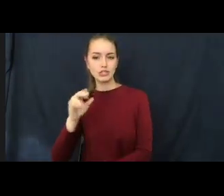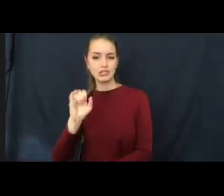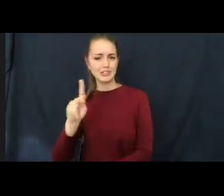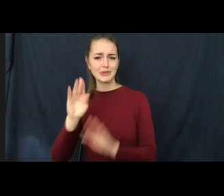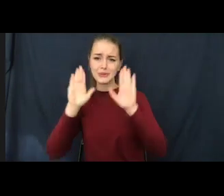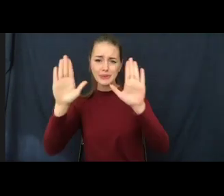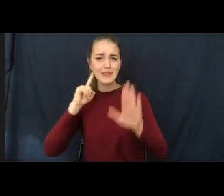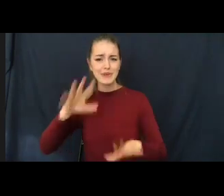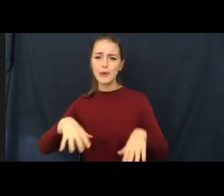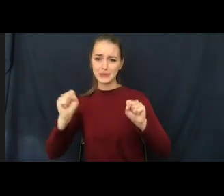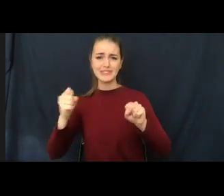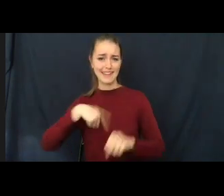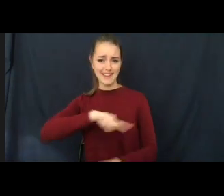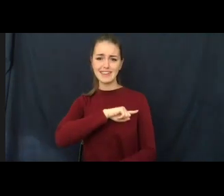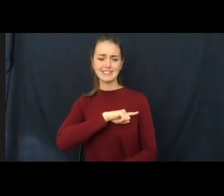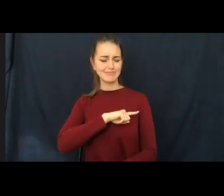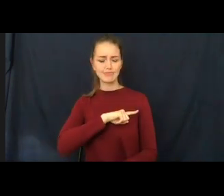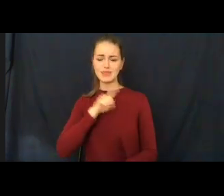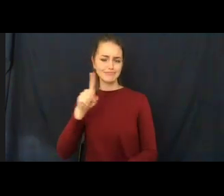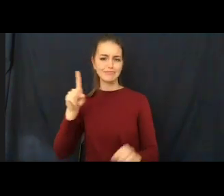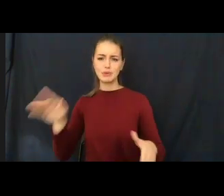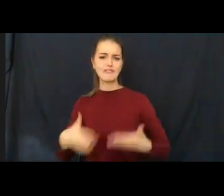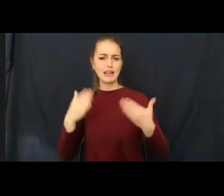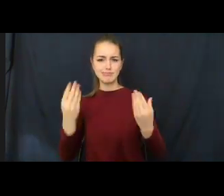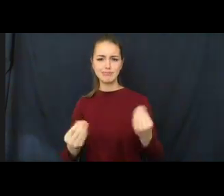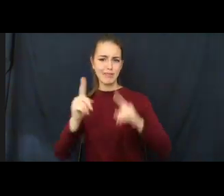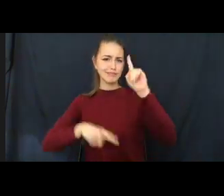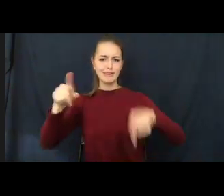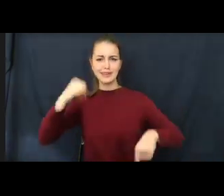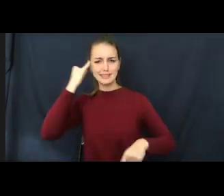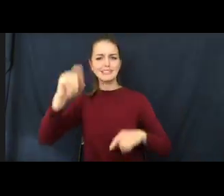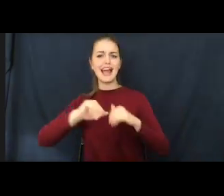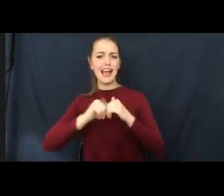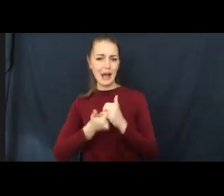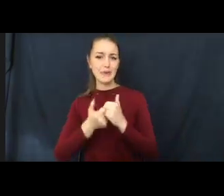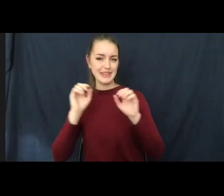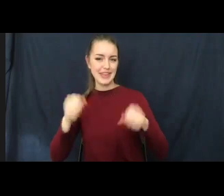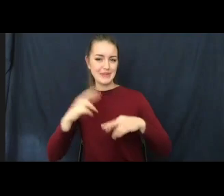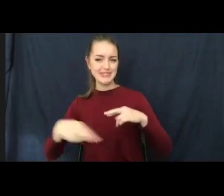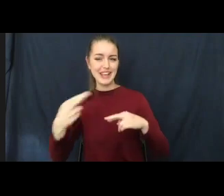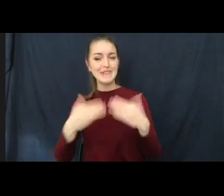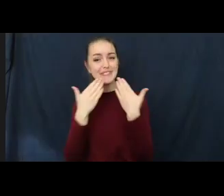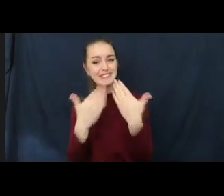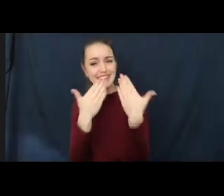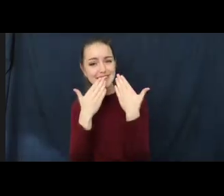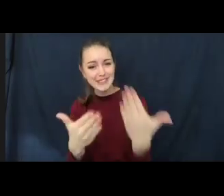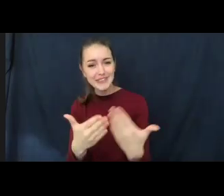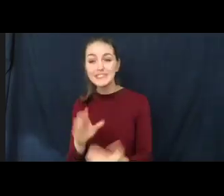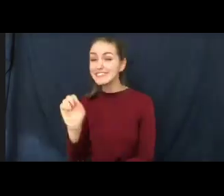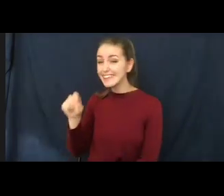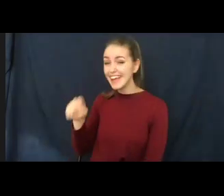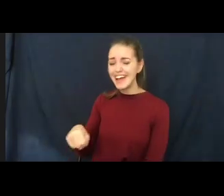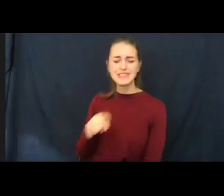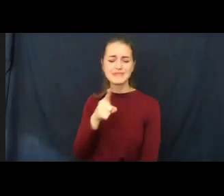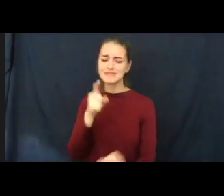us so many great ideas of how we can recycle. Thank you so much. You're welcome. It was Thank lovely.